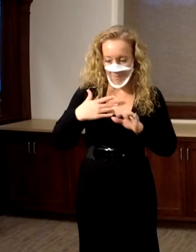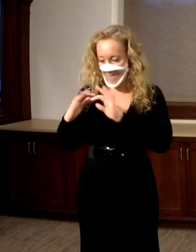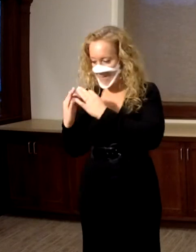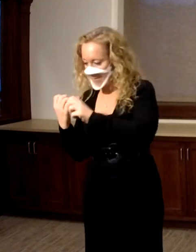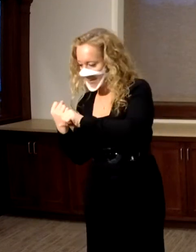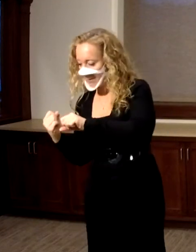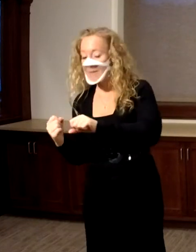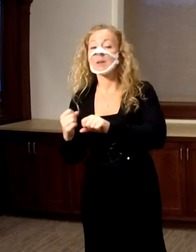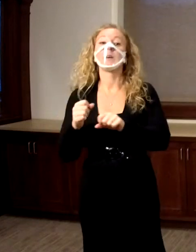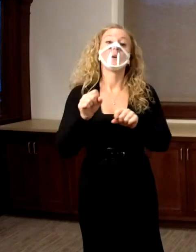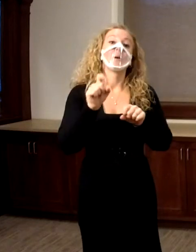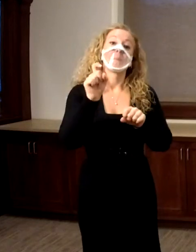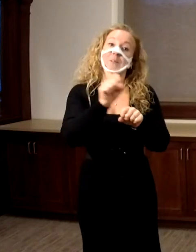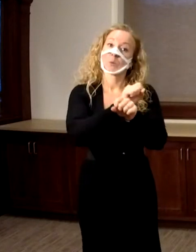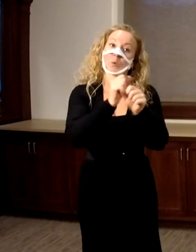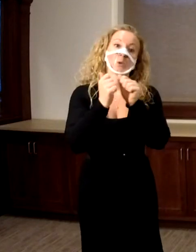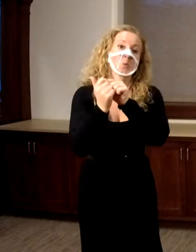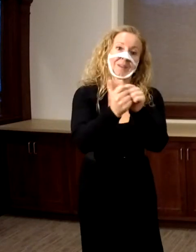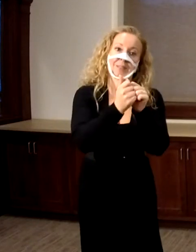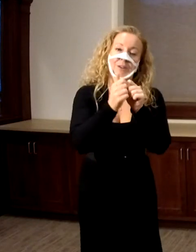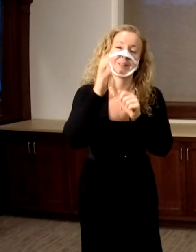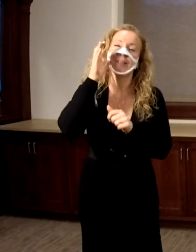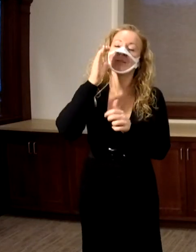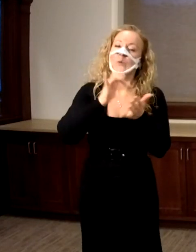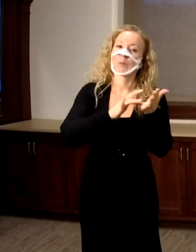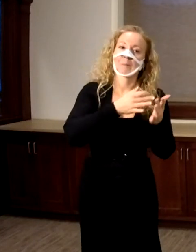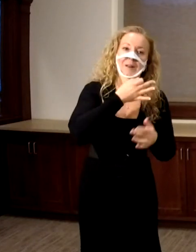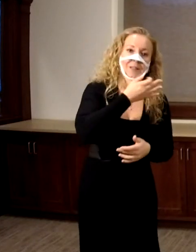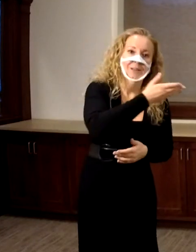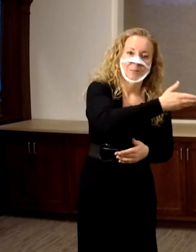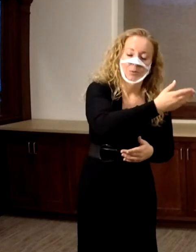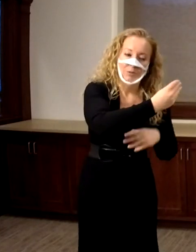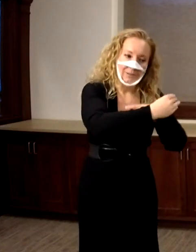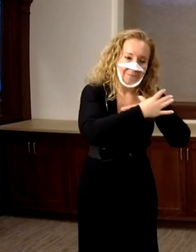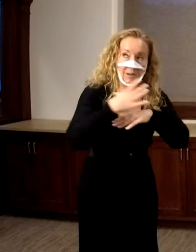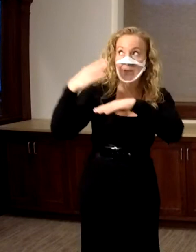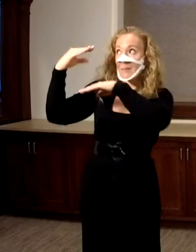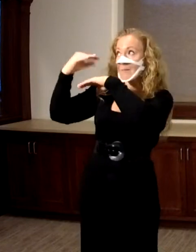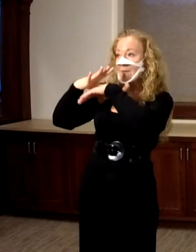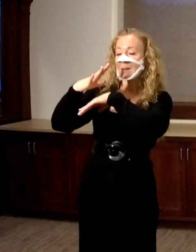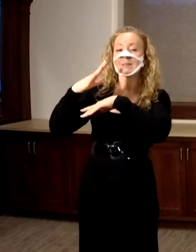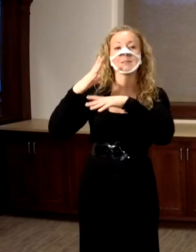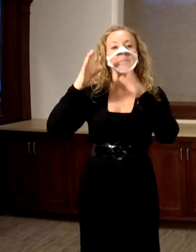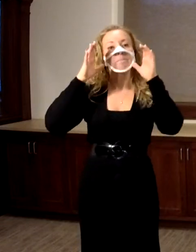continue to listen to our medical experts. They've given us good advice throughout, and they'll continue to do that throughout this pandemic.